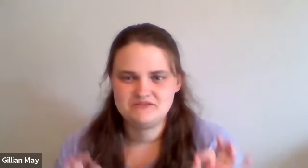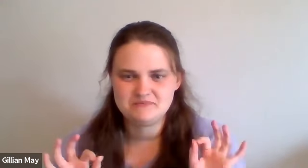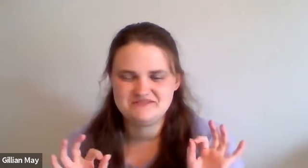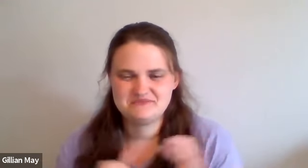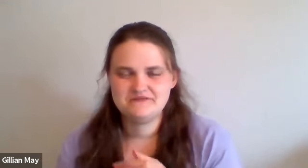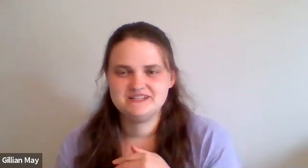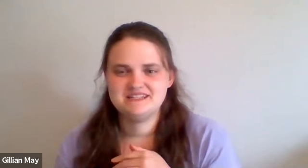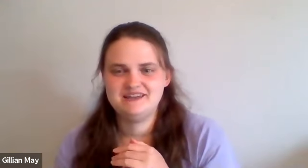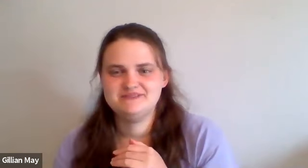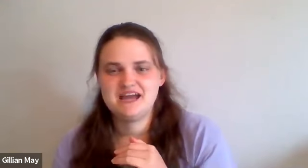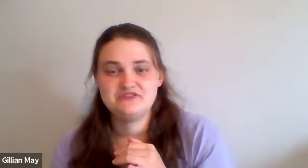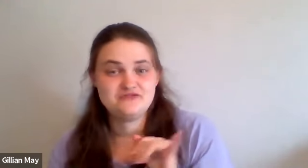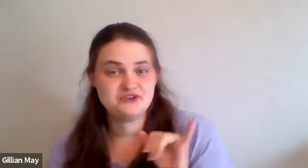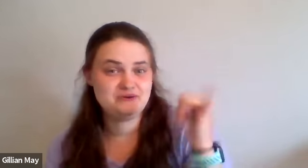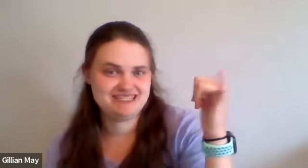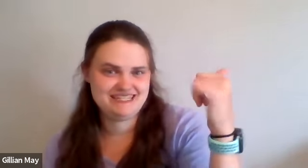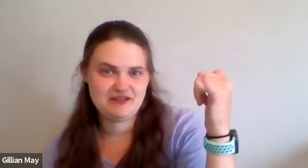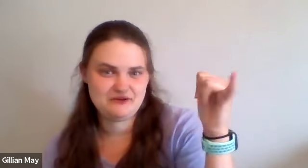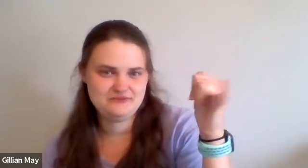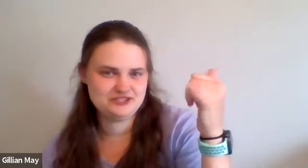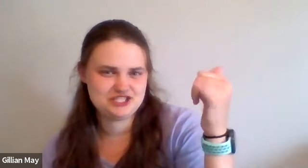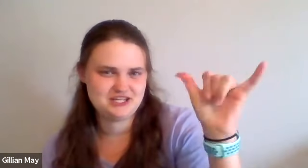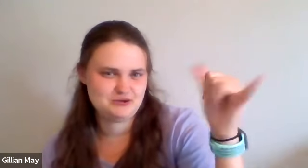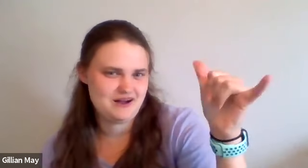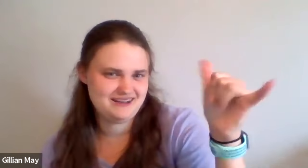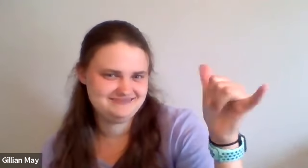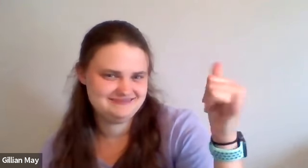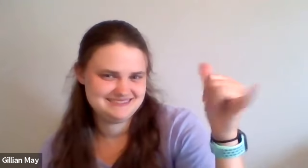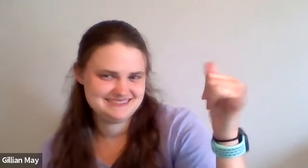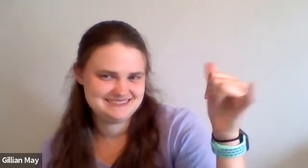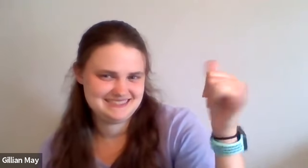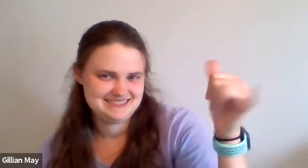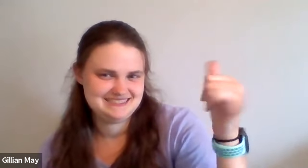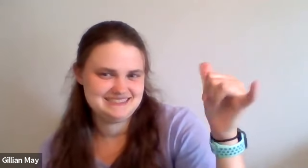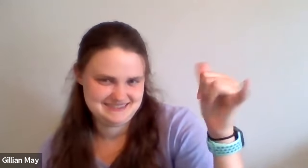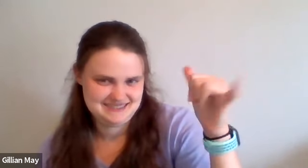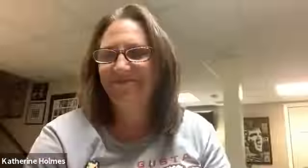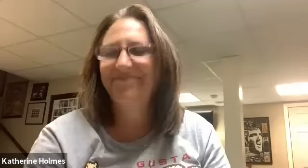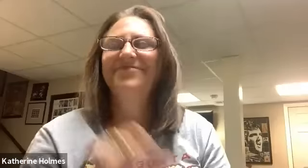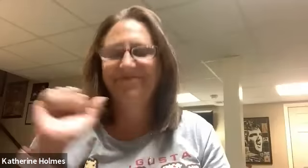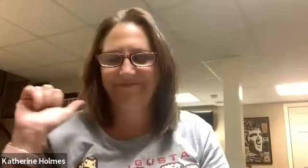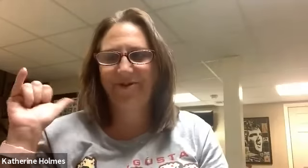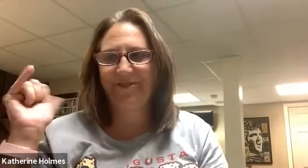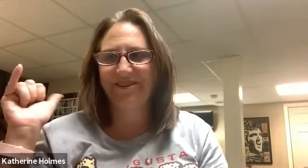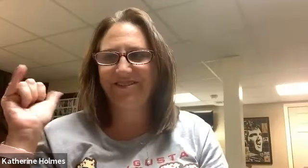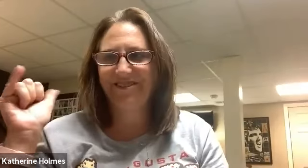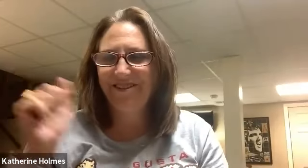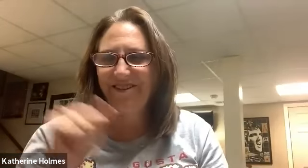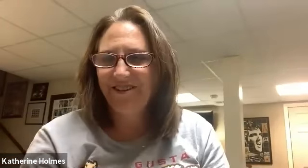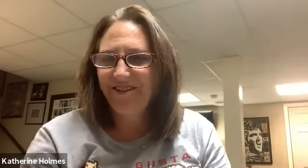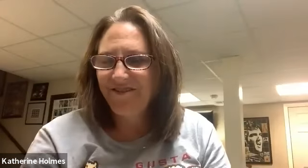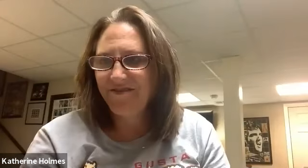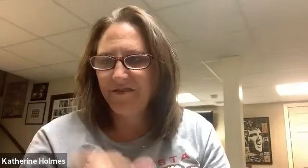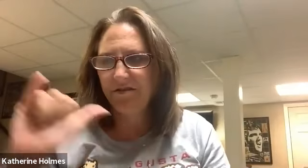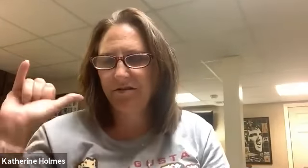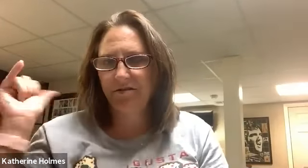Perfect, perfect, perfect. And Miss Catherine, for you, it's yellow. You'll just shake your Y. Okay, So, perfect. and like I said, when